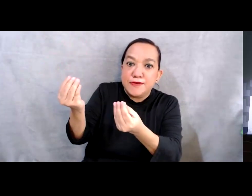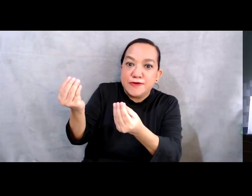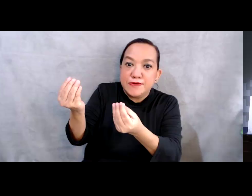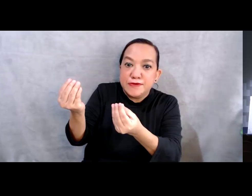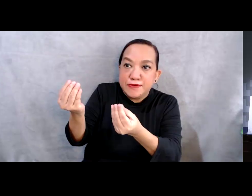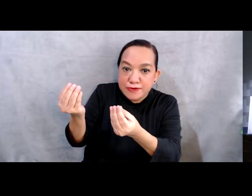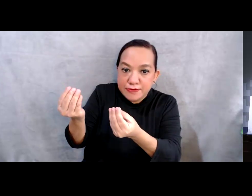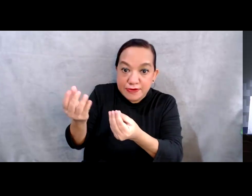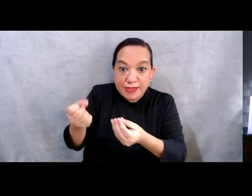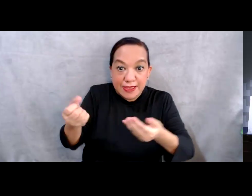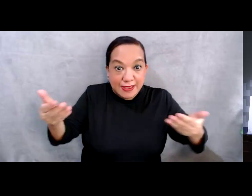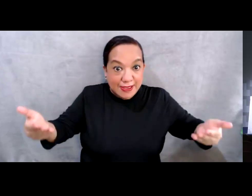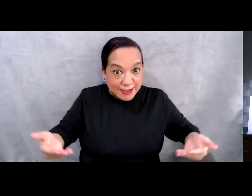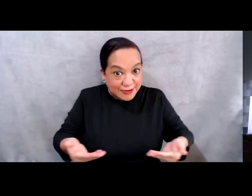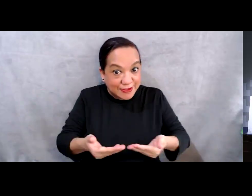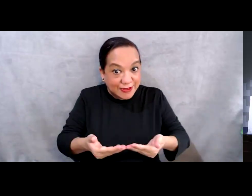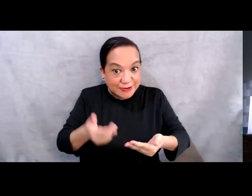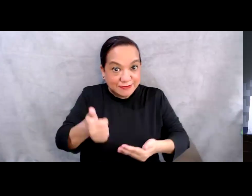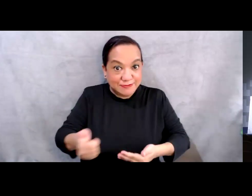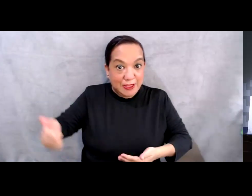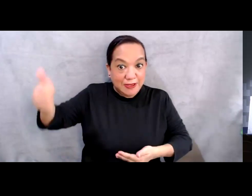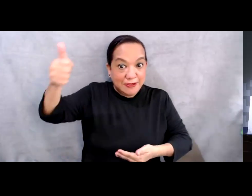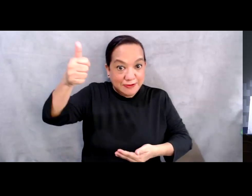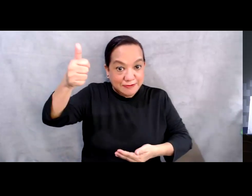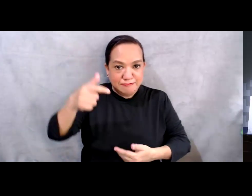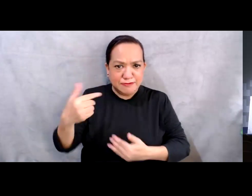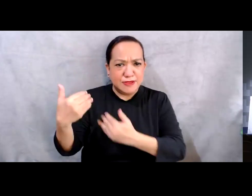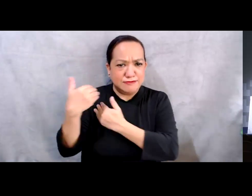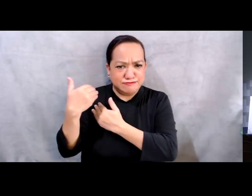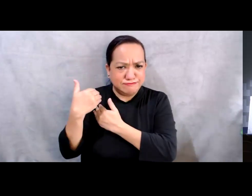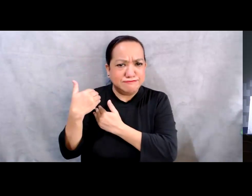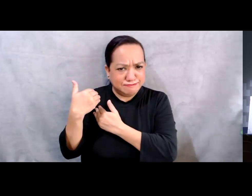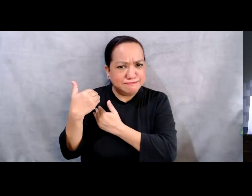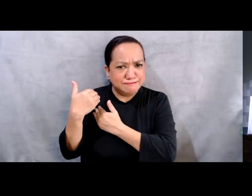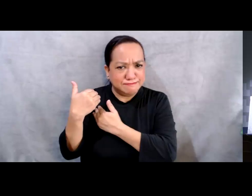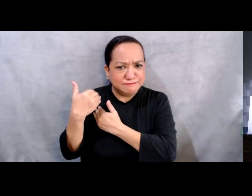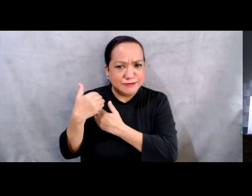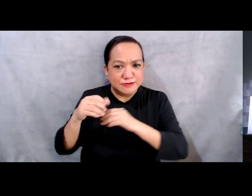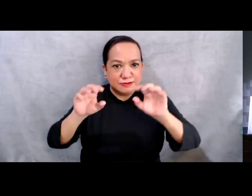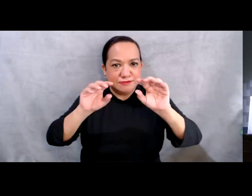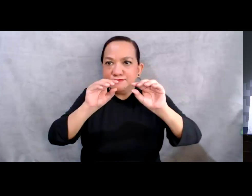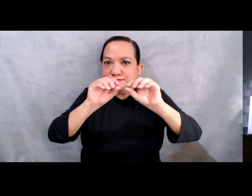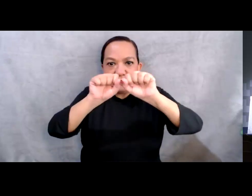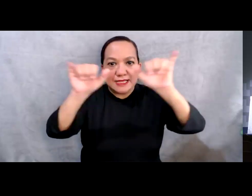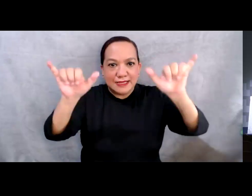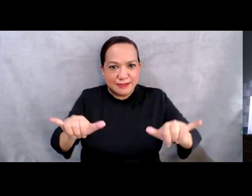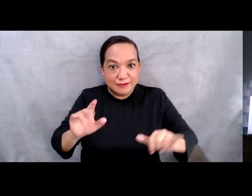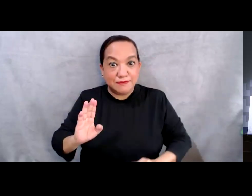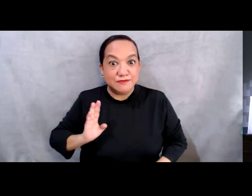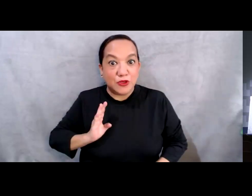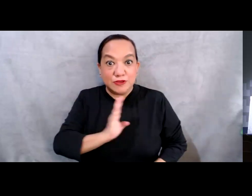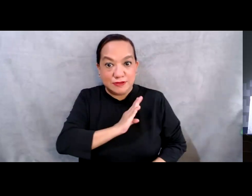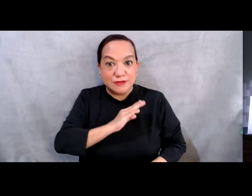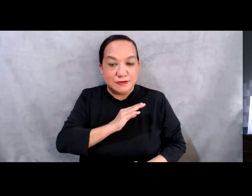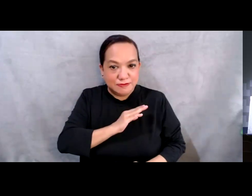mechanism and a member from the ADB board working group that is reviewing the accountability mechanism at present.